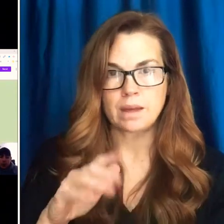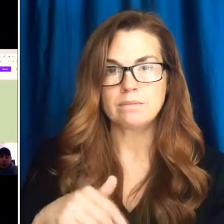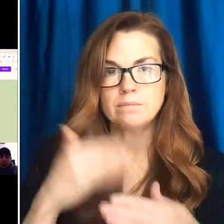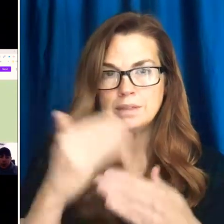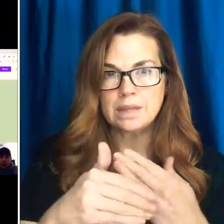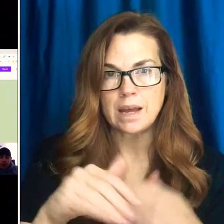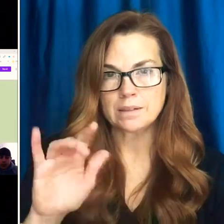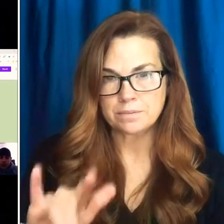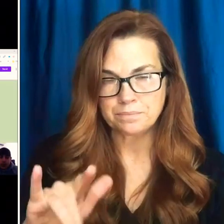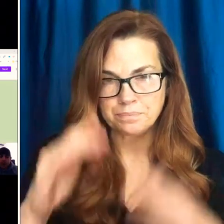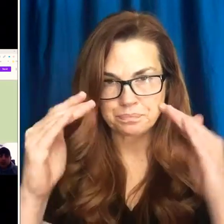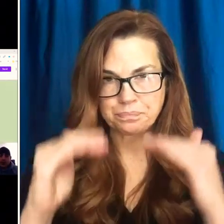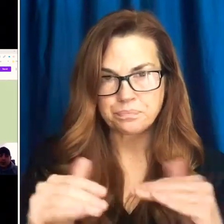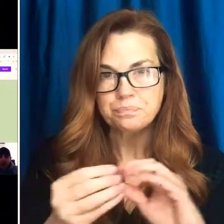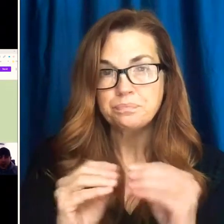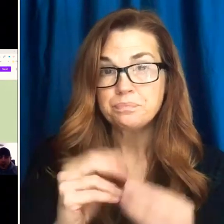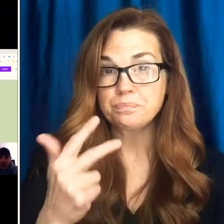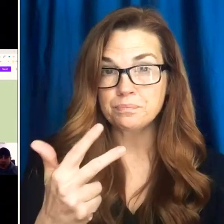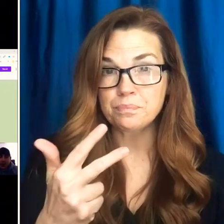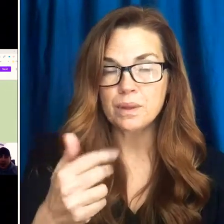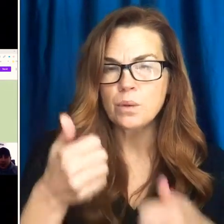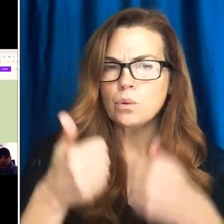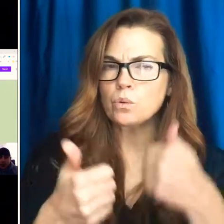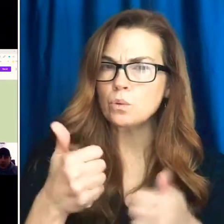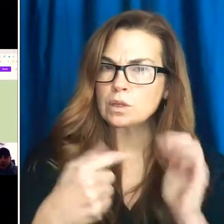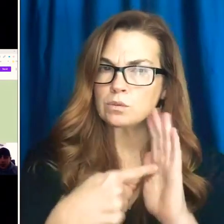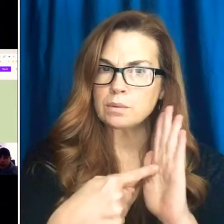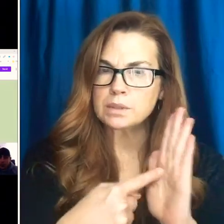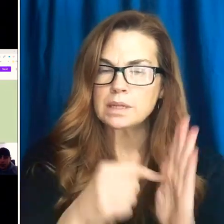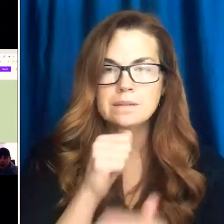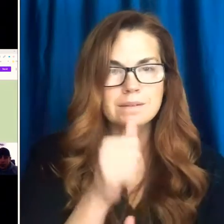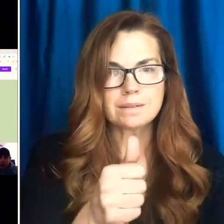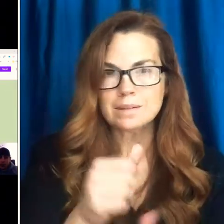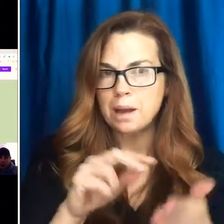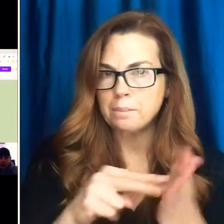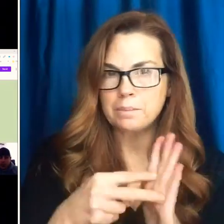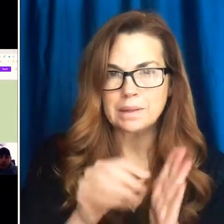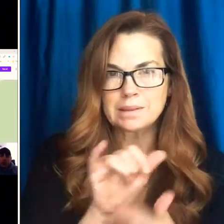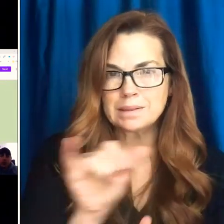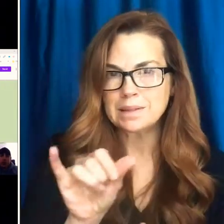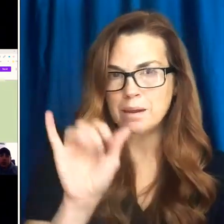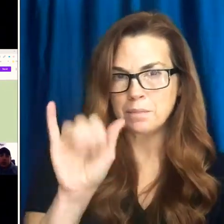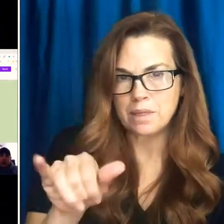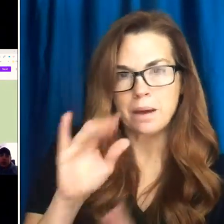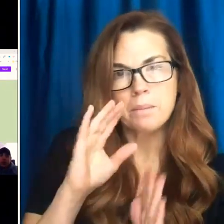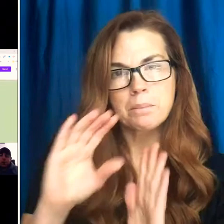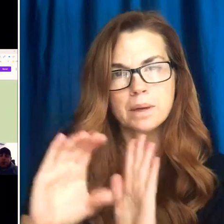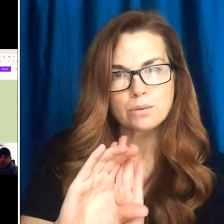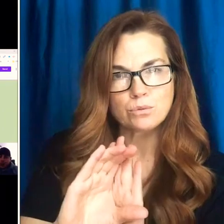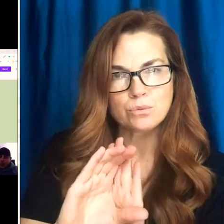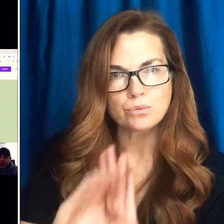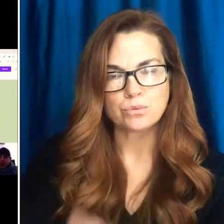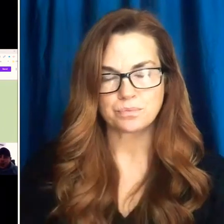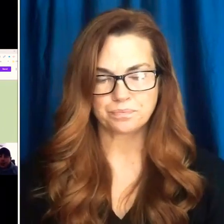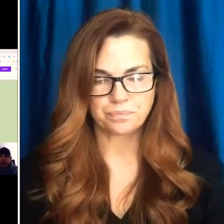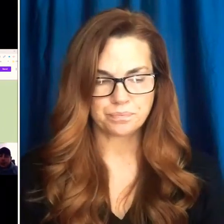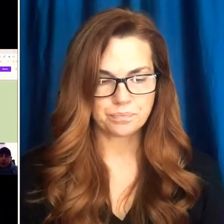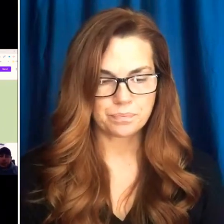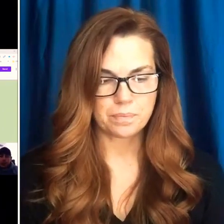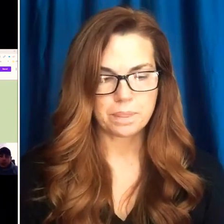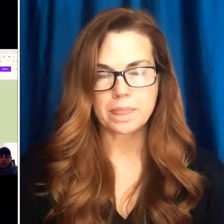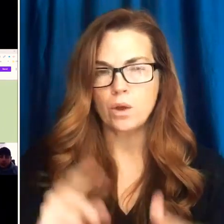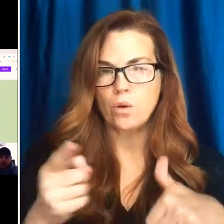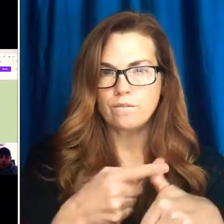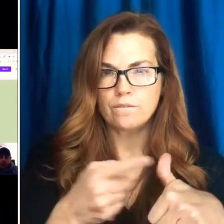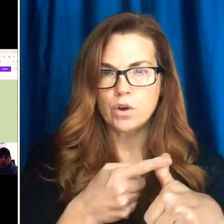which representation is not equivalent to the picture shown here? Okay, so first we need to analyze